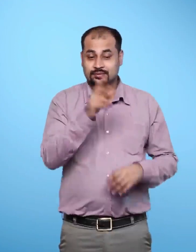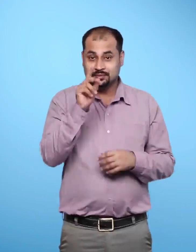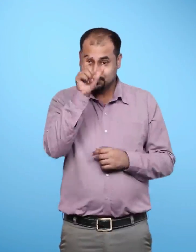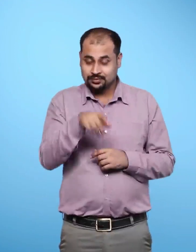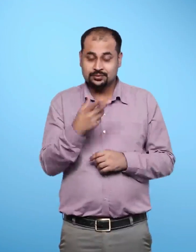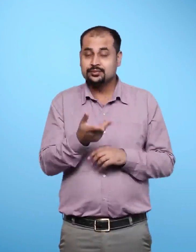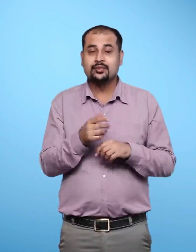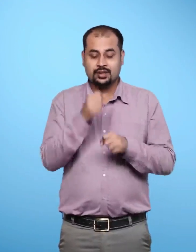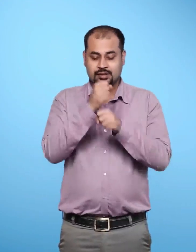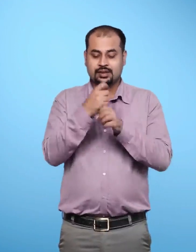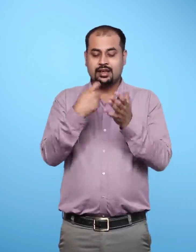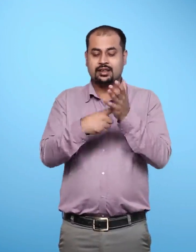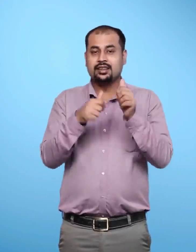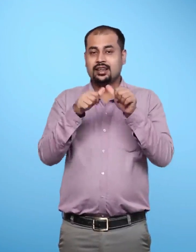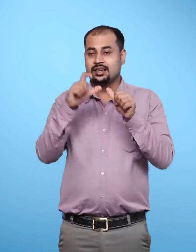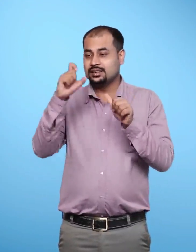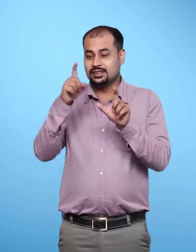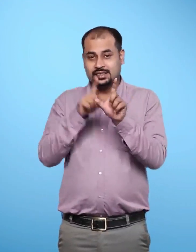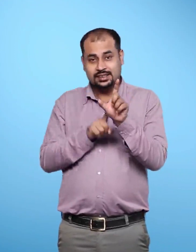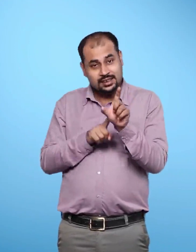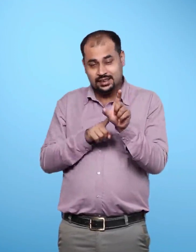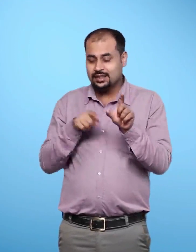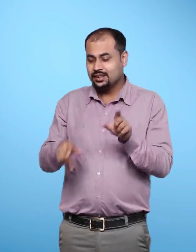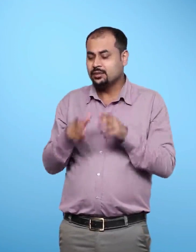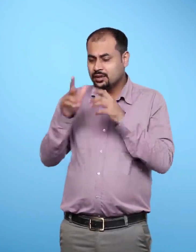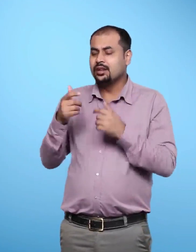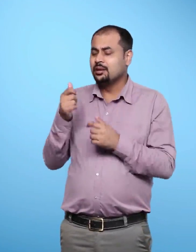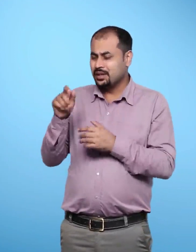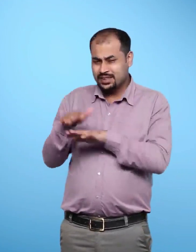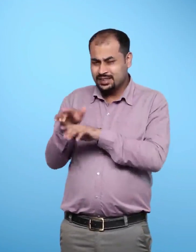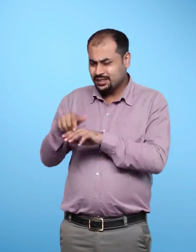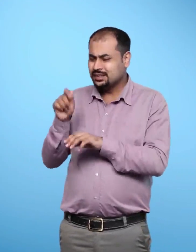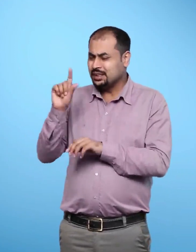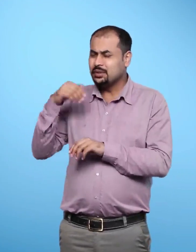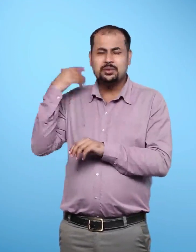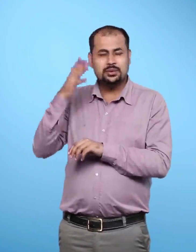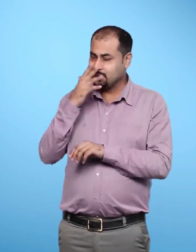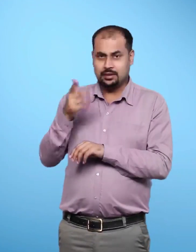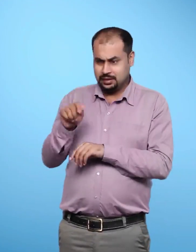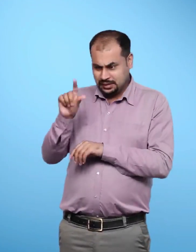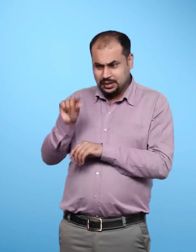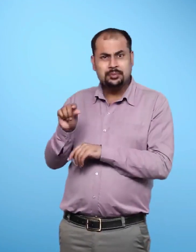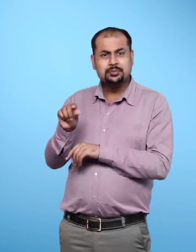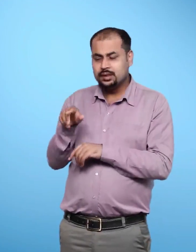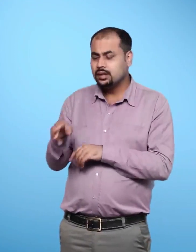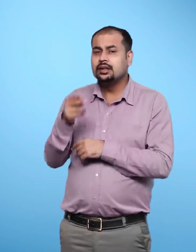Take sardines at rupees 40 a kg. Never so cheap.